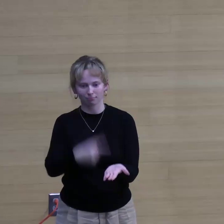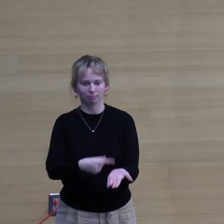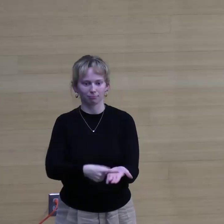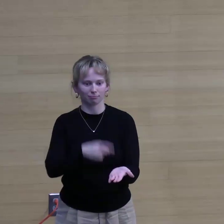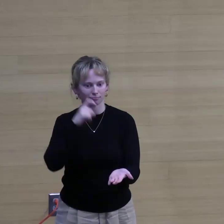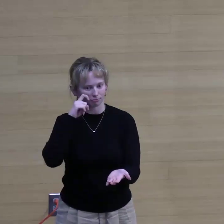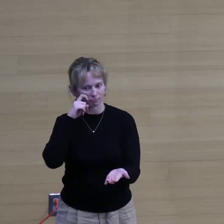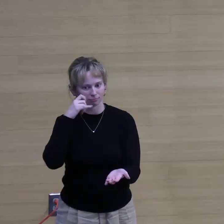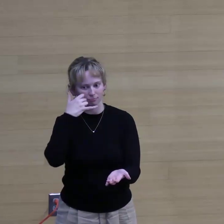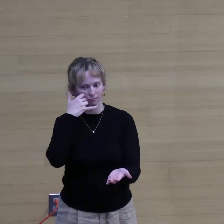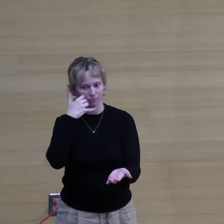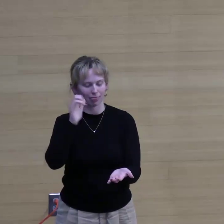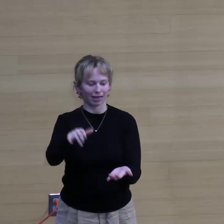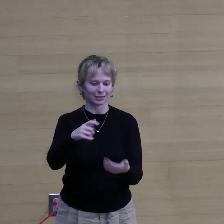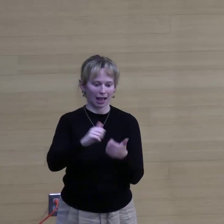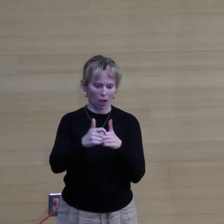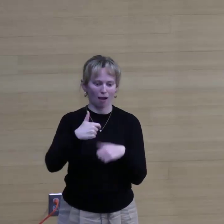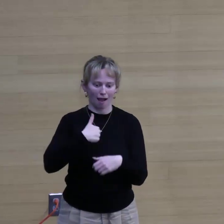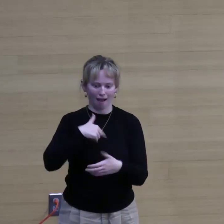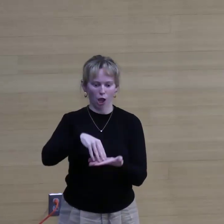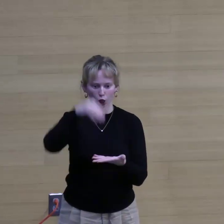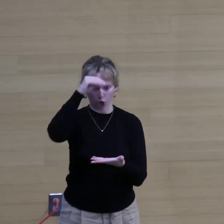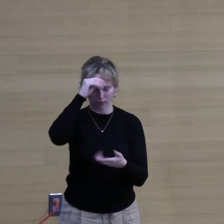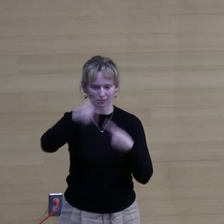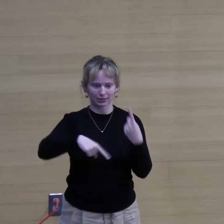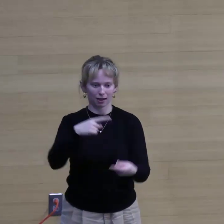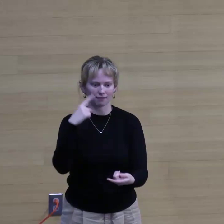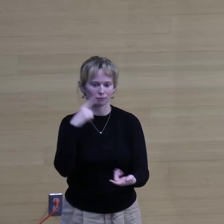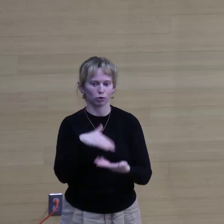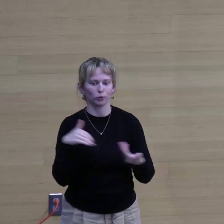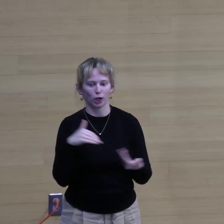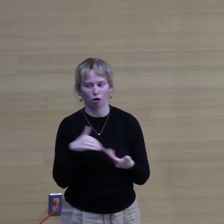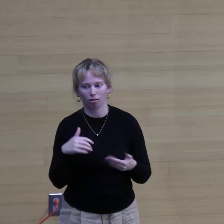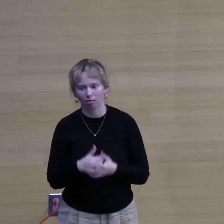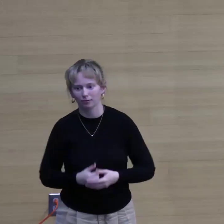phone. And so that's how I learned the ASL sign for booty call.